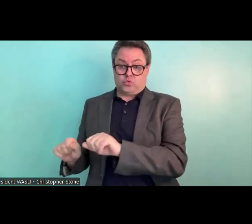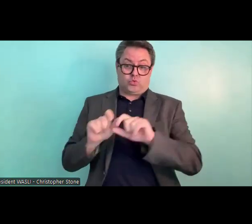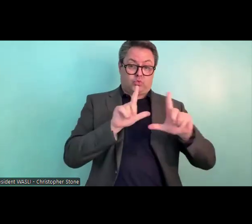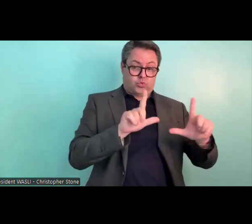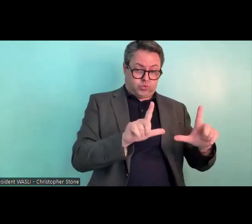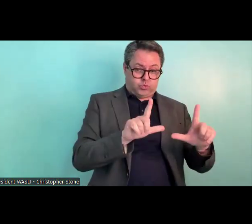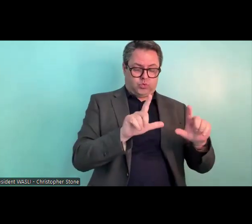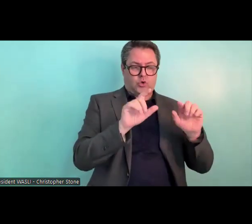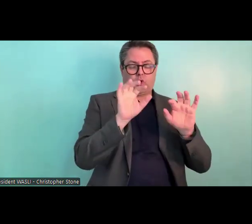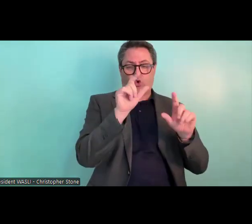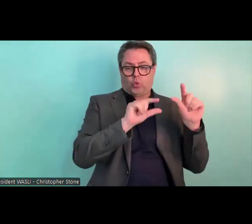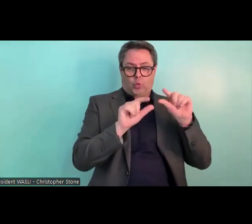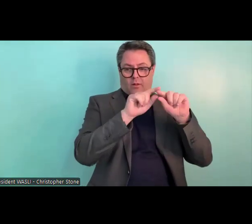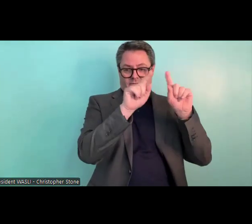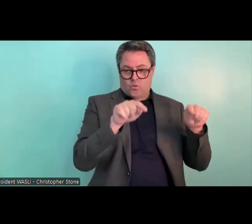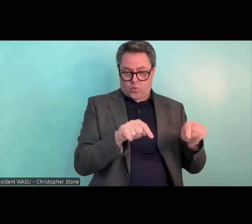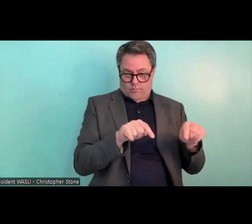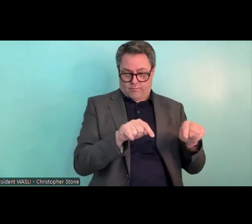So we're putting the link,